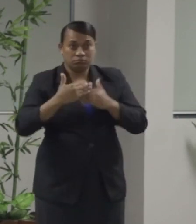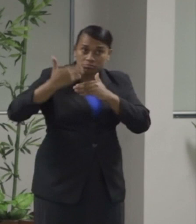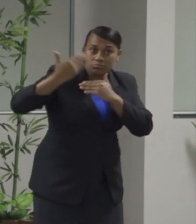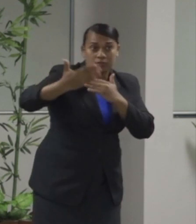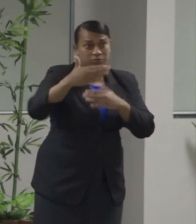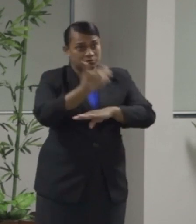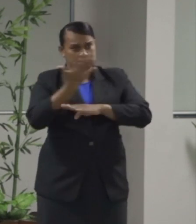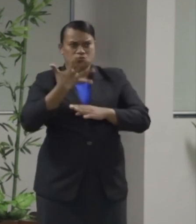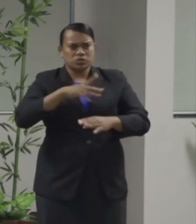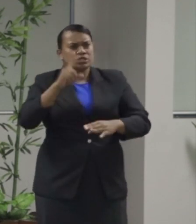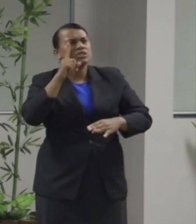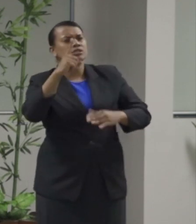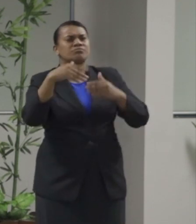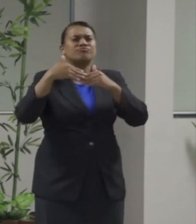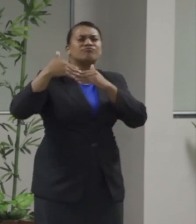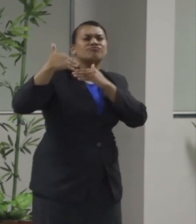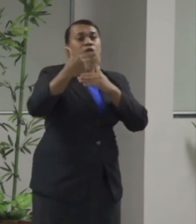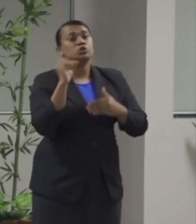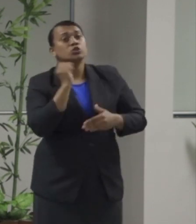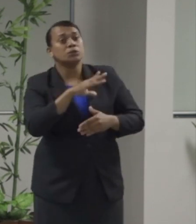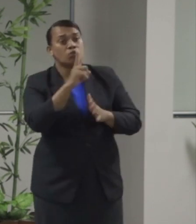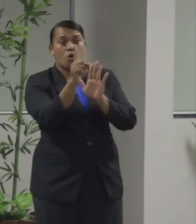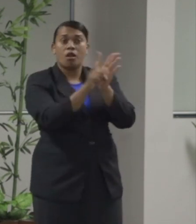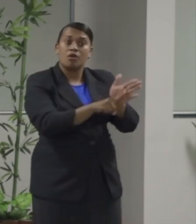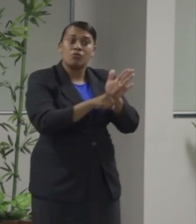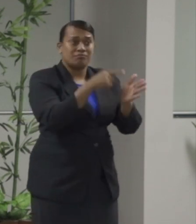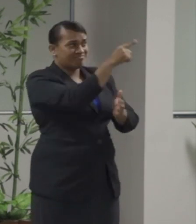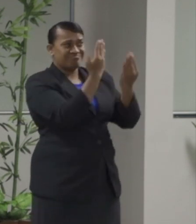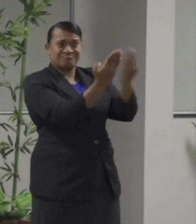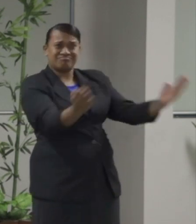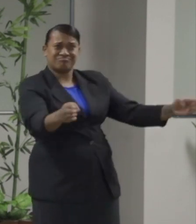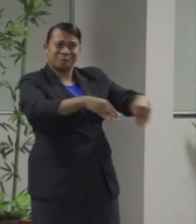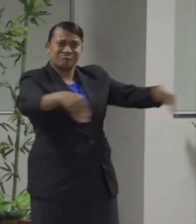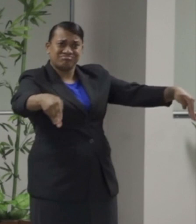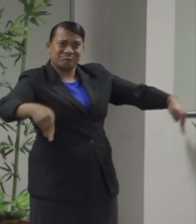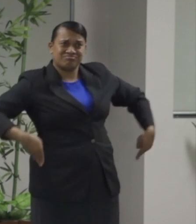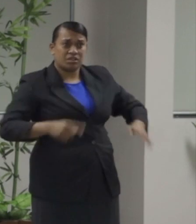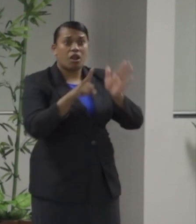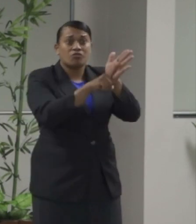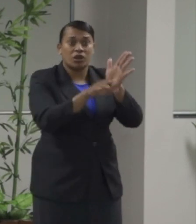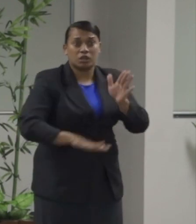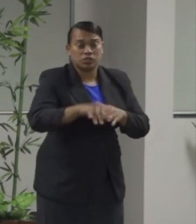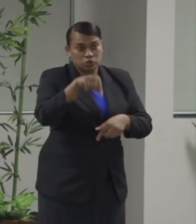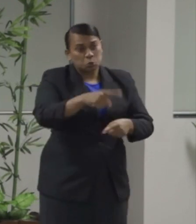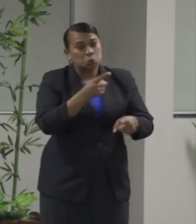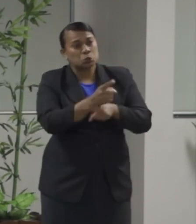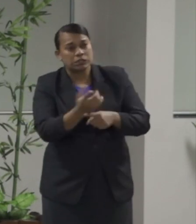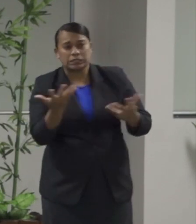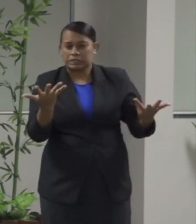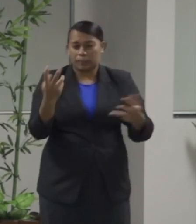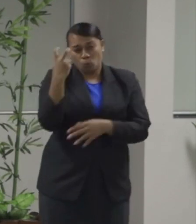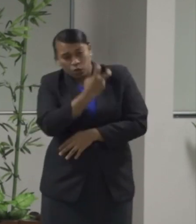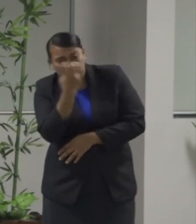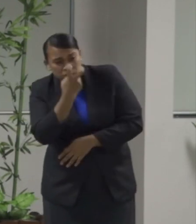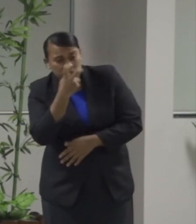pressure in the Lautoka confined area, as this week will prove absolutely critical in determining